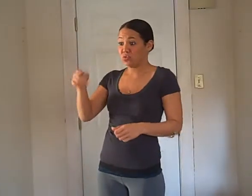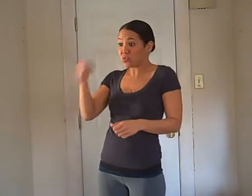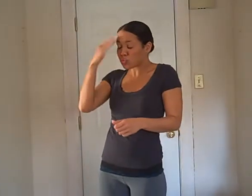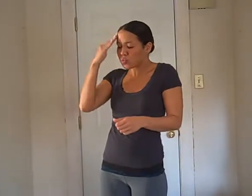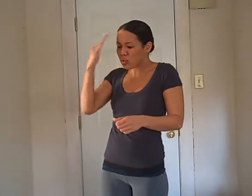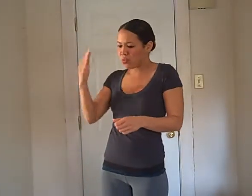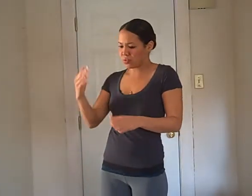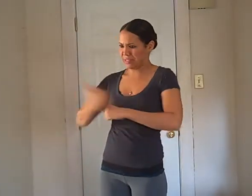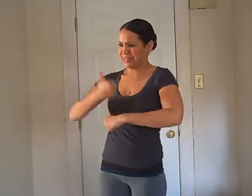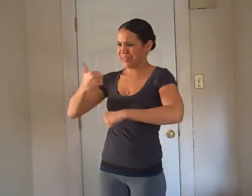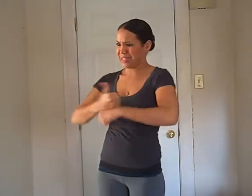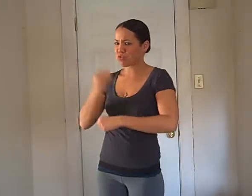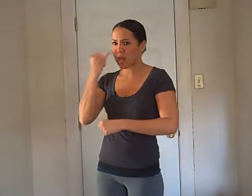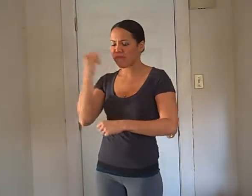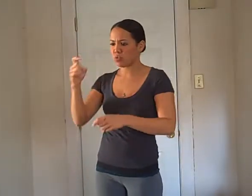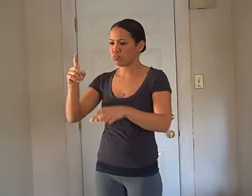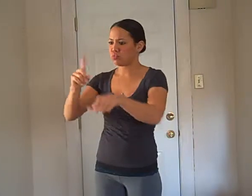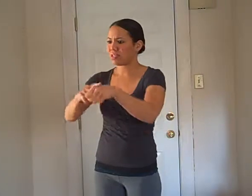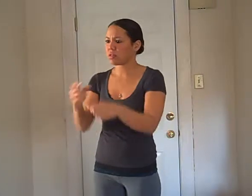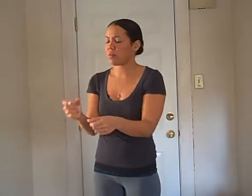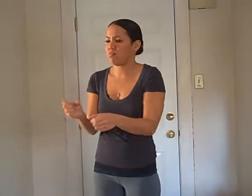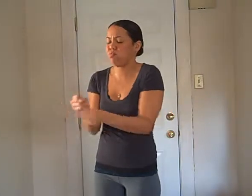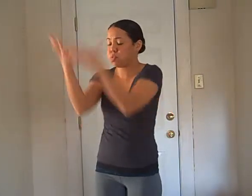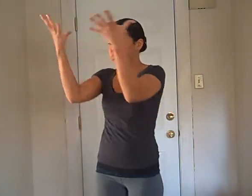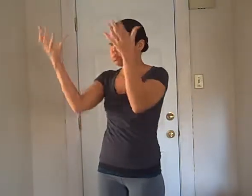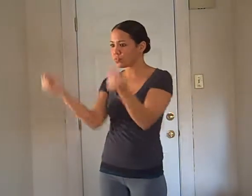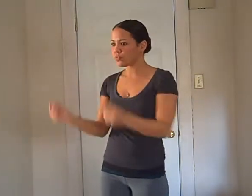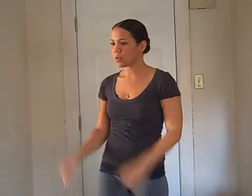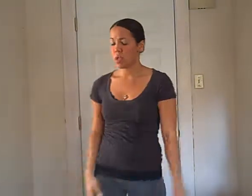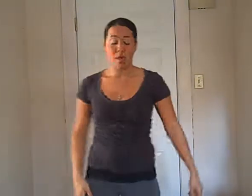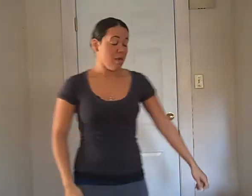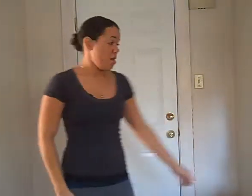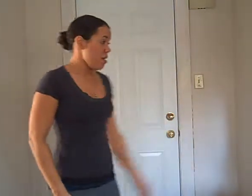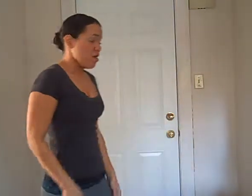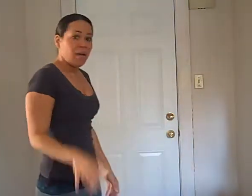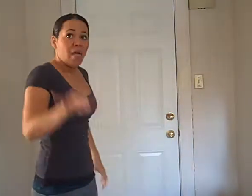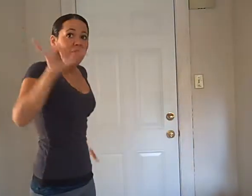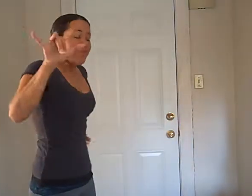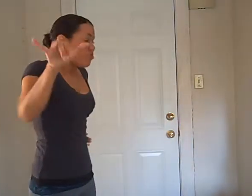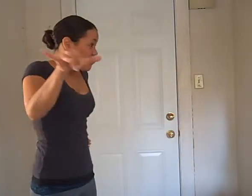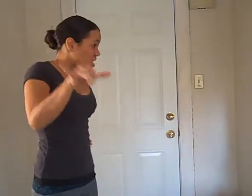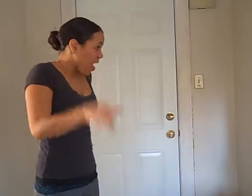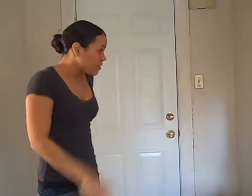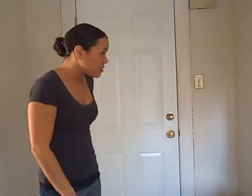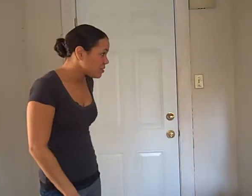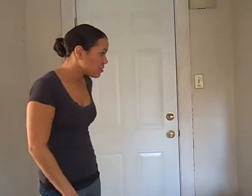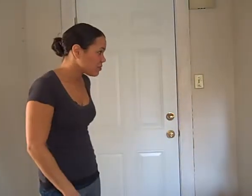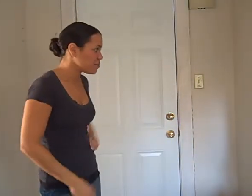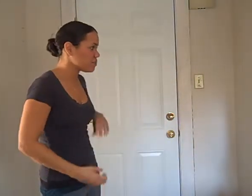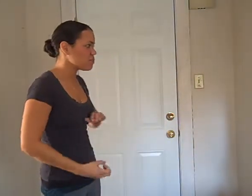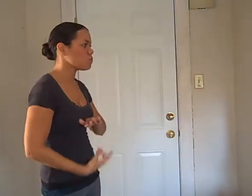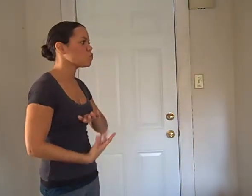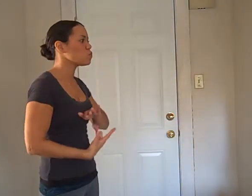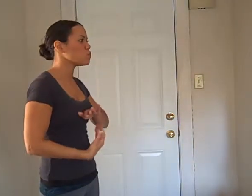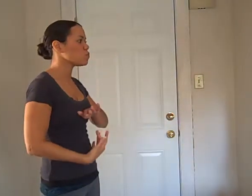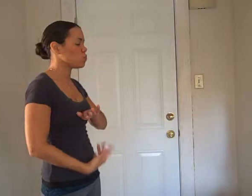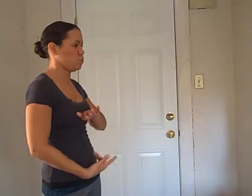The crumple-horn snorkel, said Xenophilius, very clearly, a mulish look upon his face, is a shy